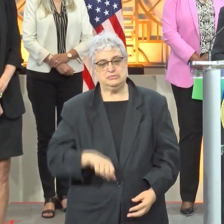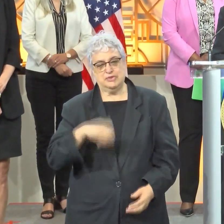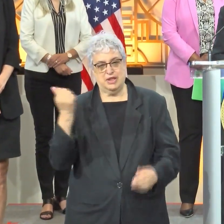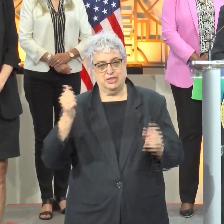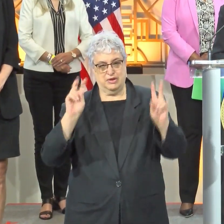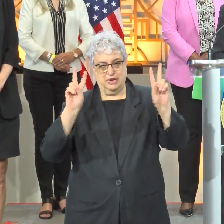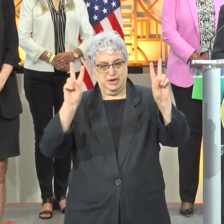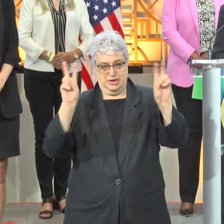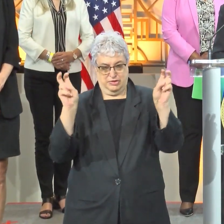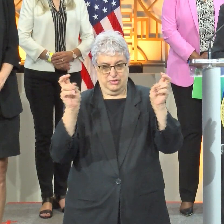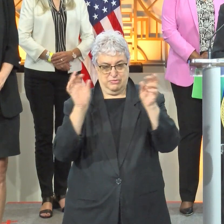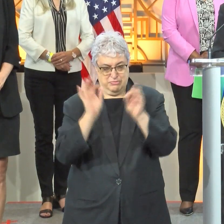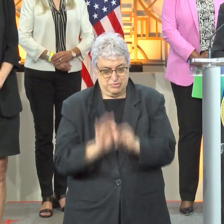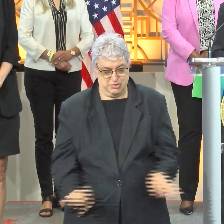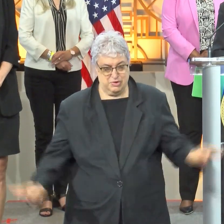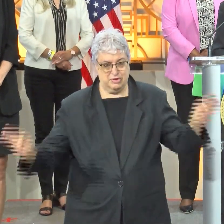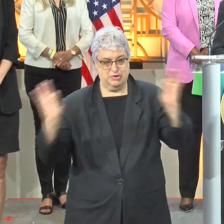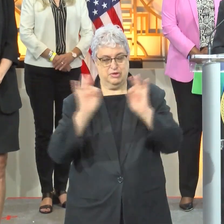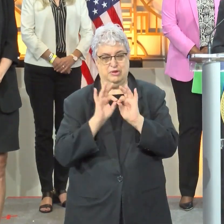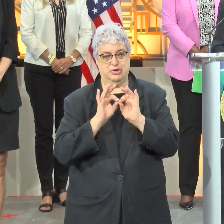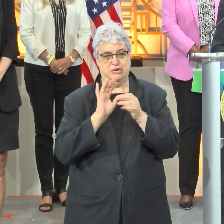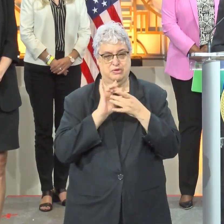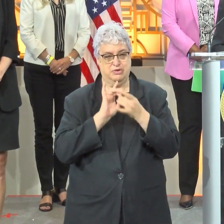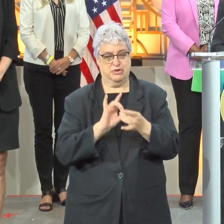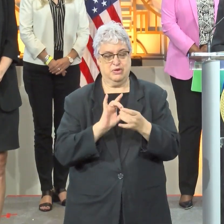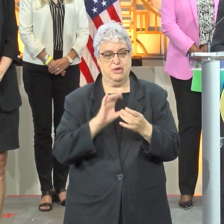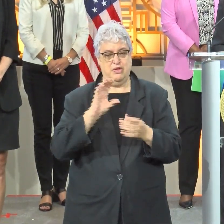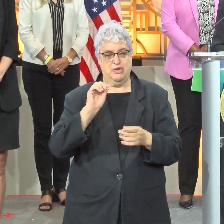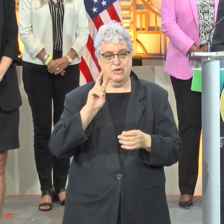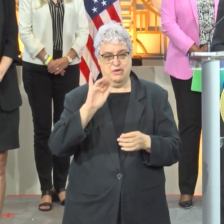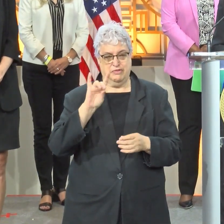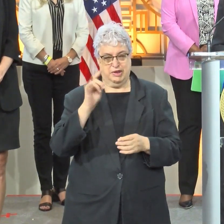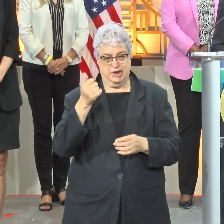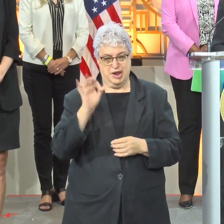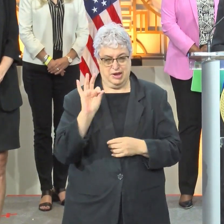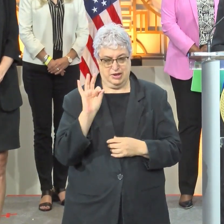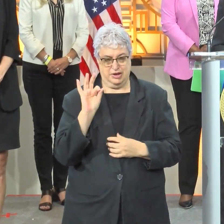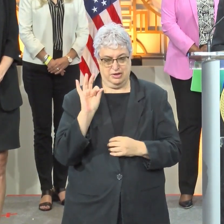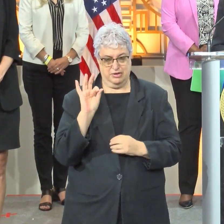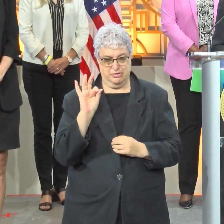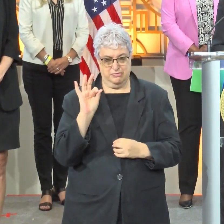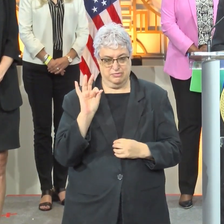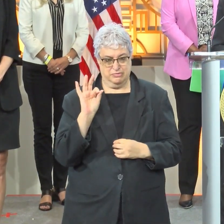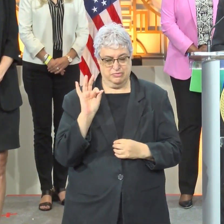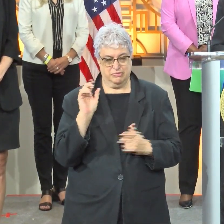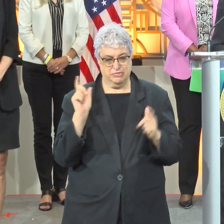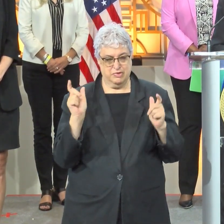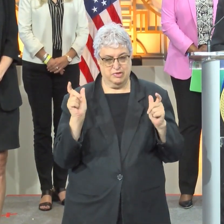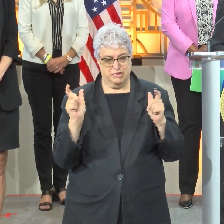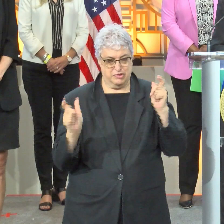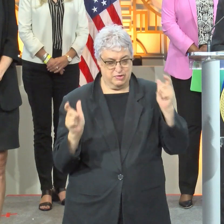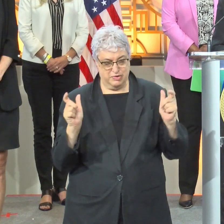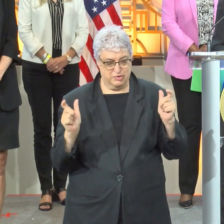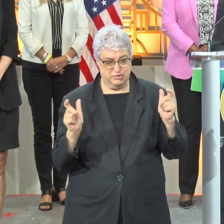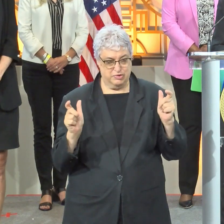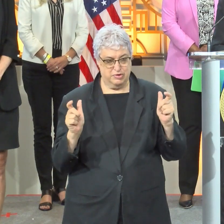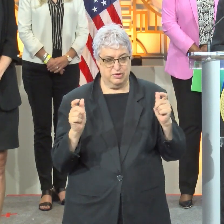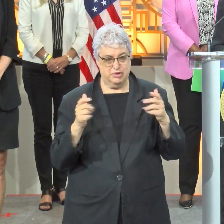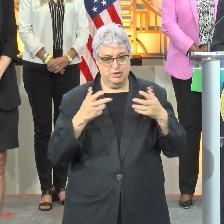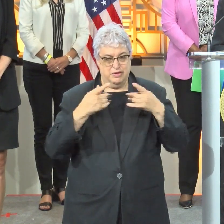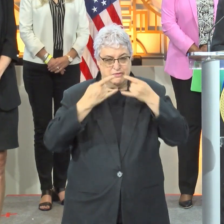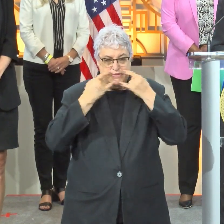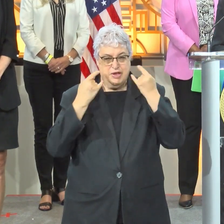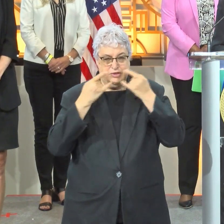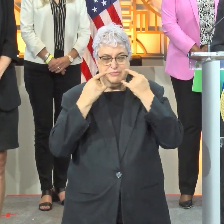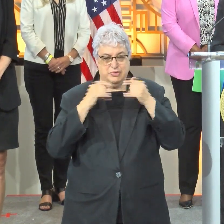important issue related to COVID-19 pandemic, and that is the huge amount of face